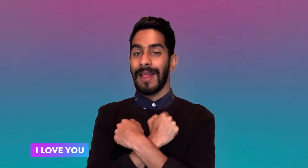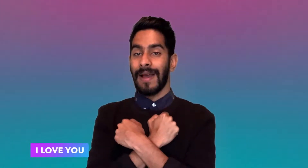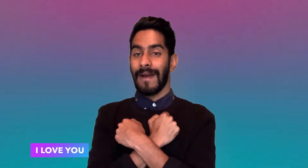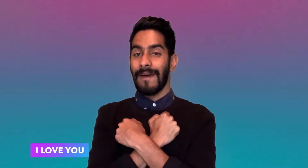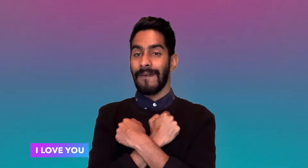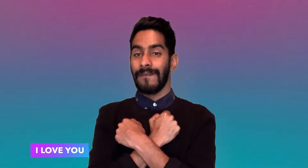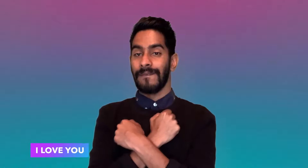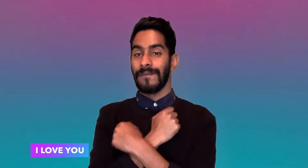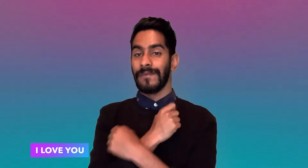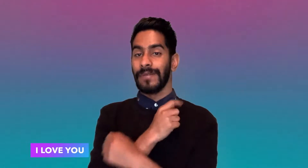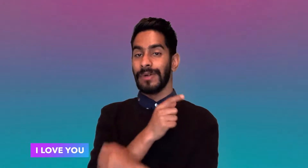love